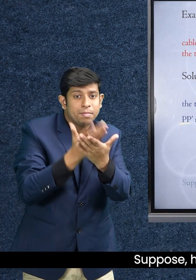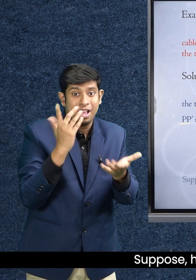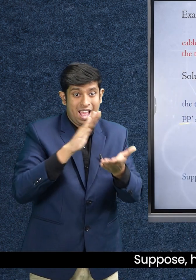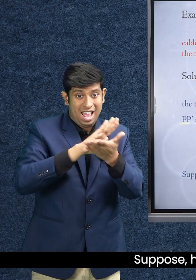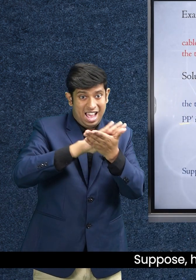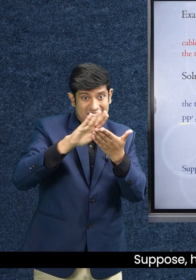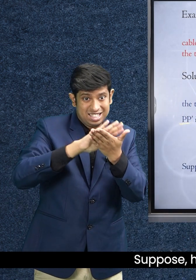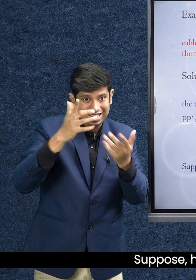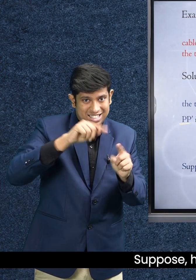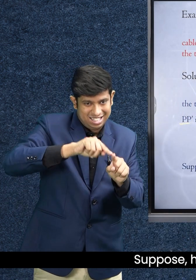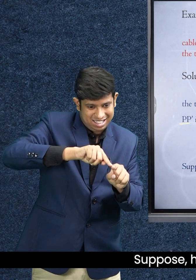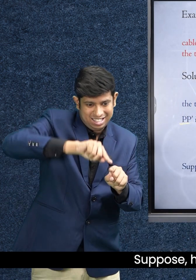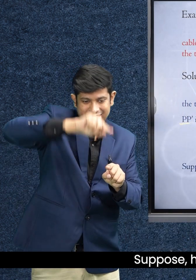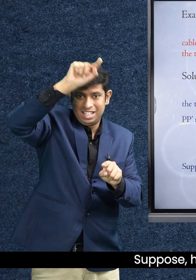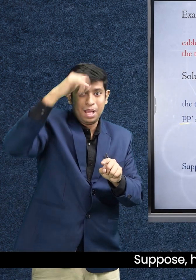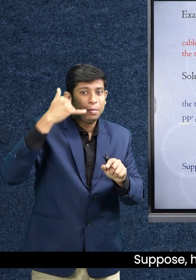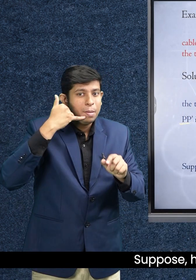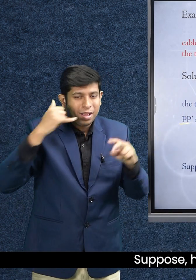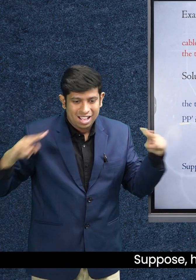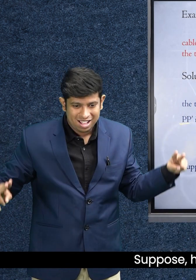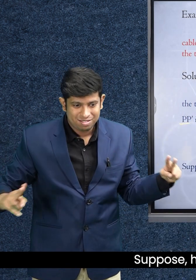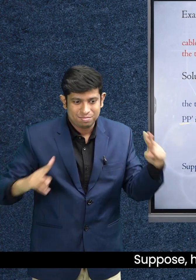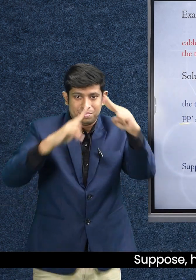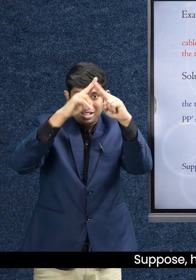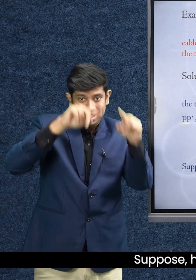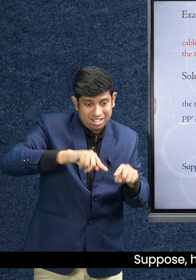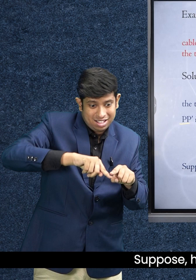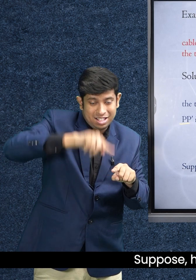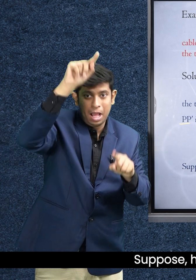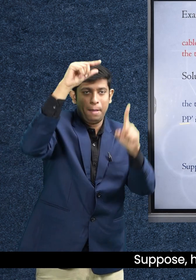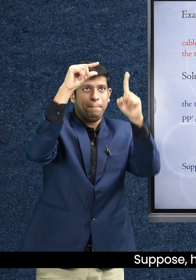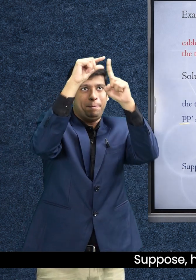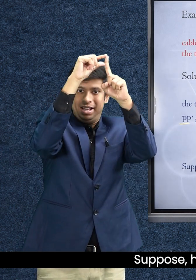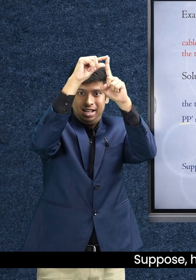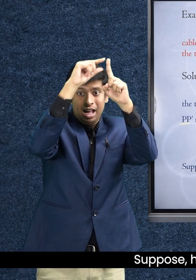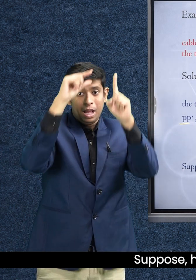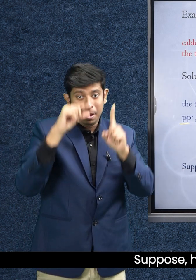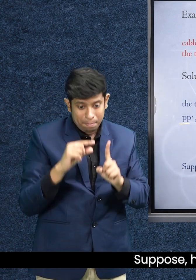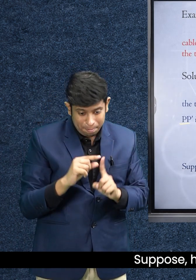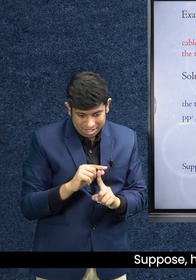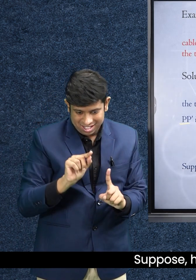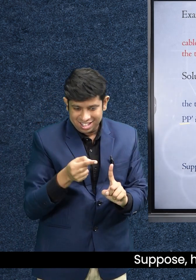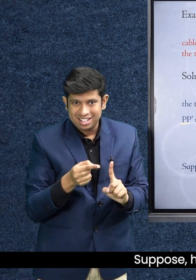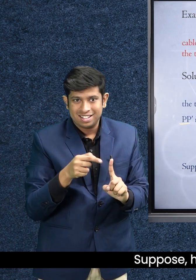Suppose height of the cable tower PP dash is equal to h meters.